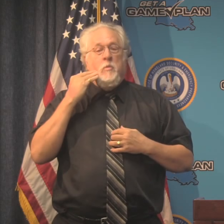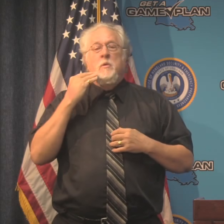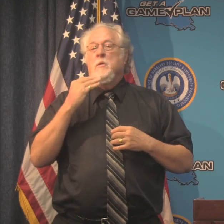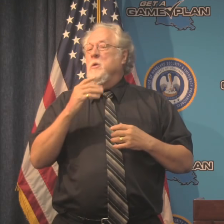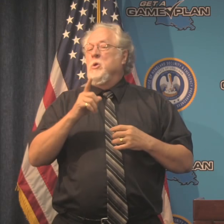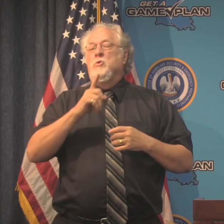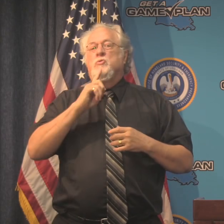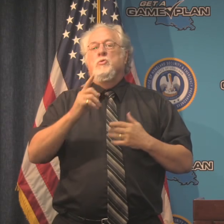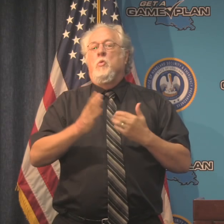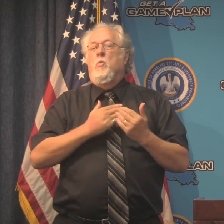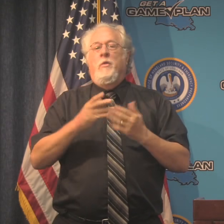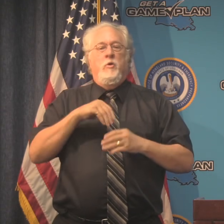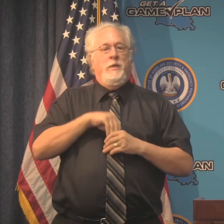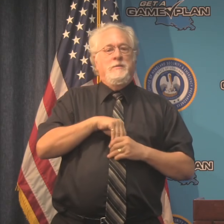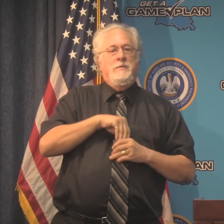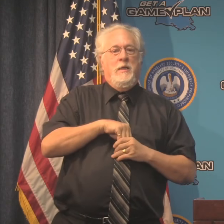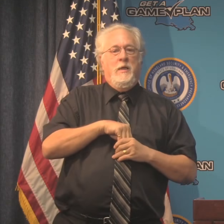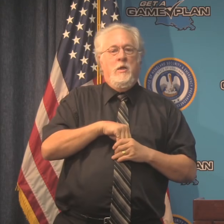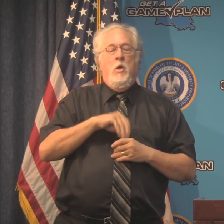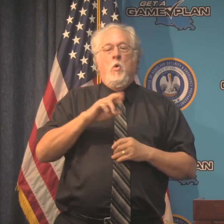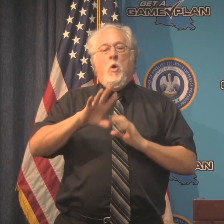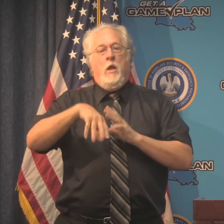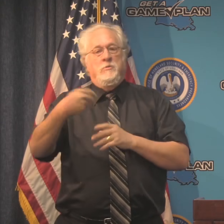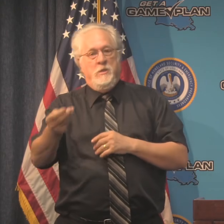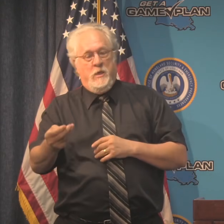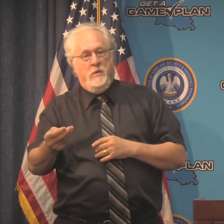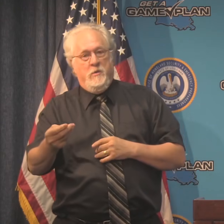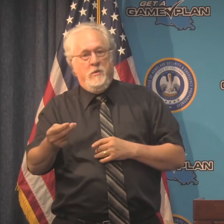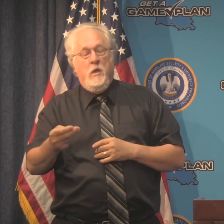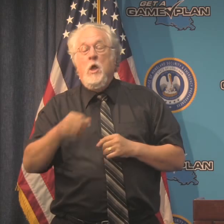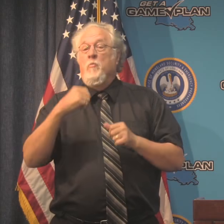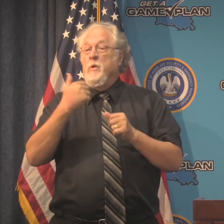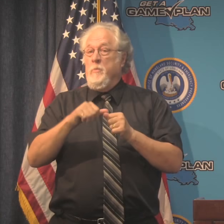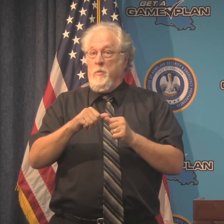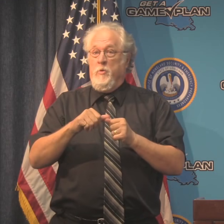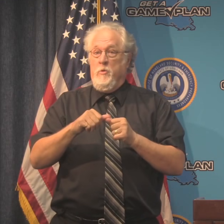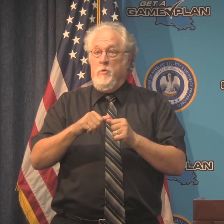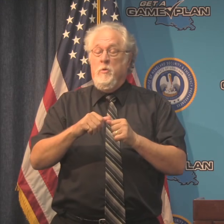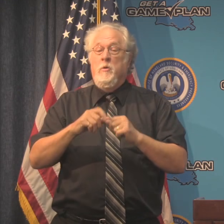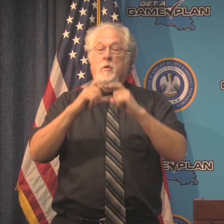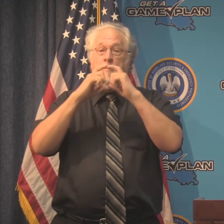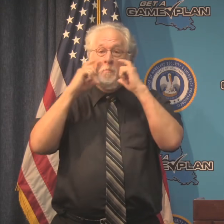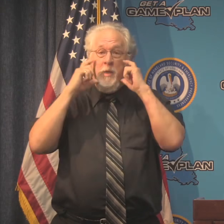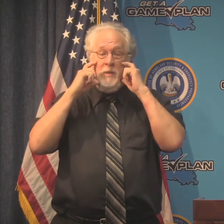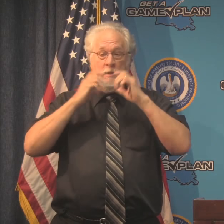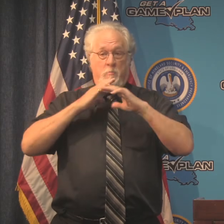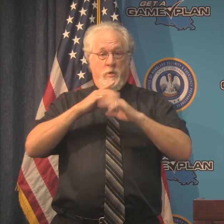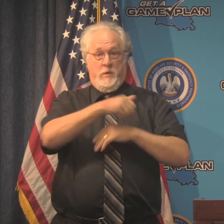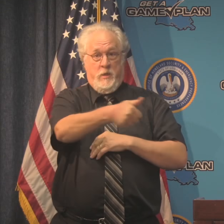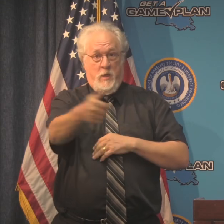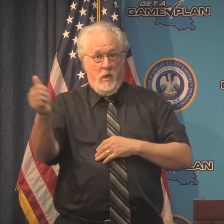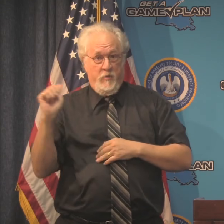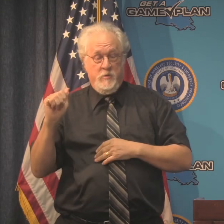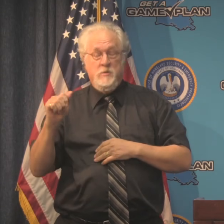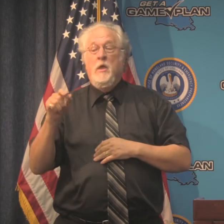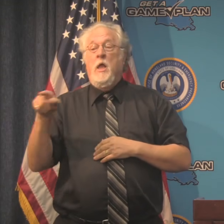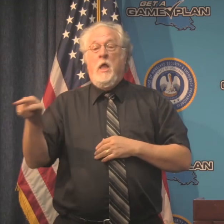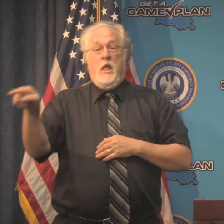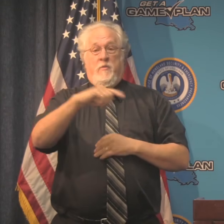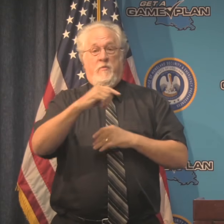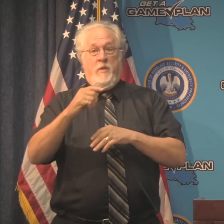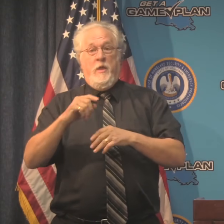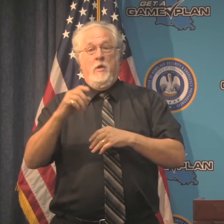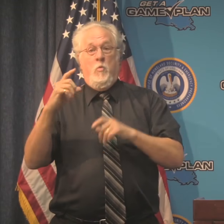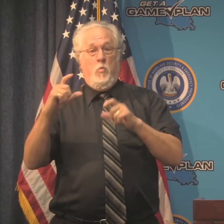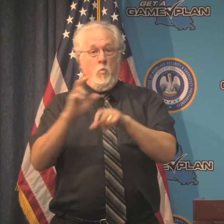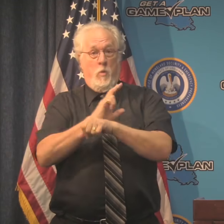and that's true whether you're inside or outside. Remember, when you wear a mask, you're protecting others, and when others wear masks, they're